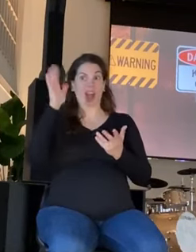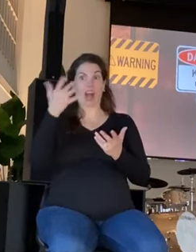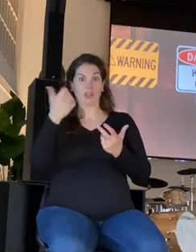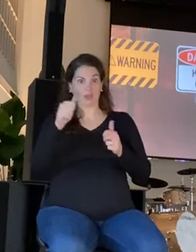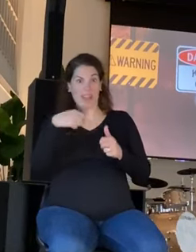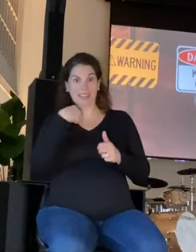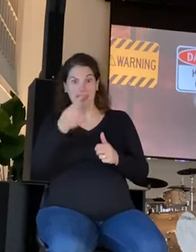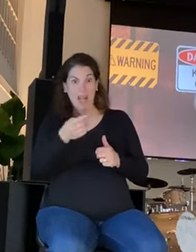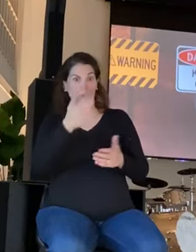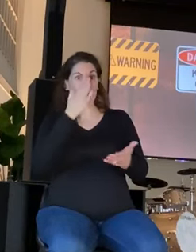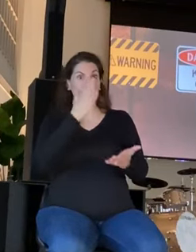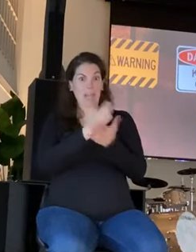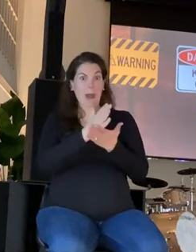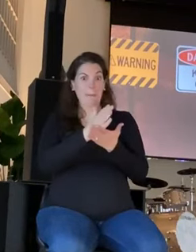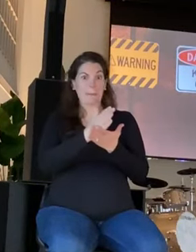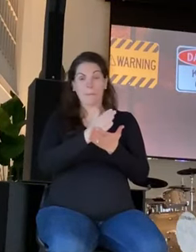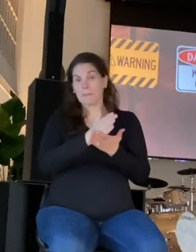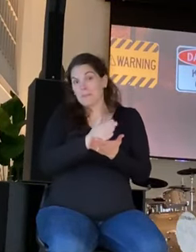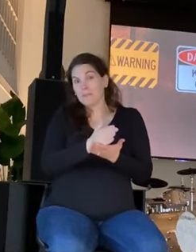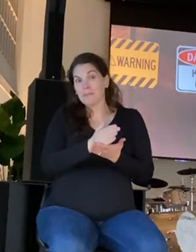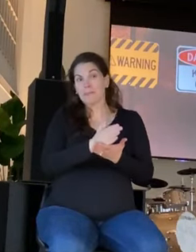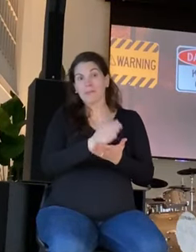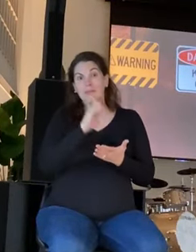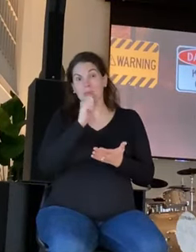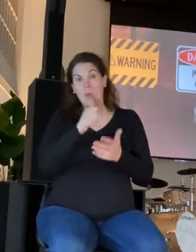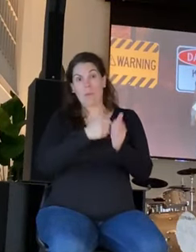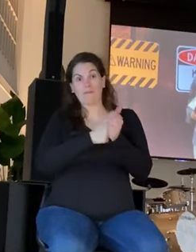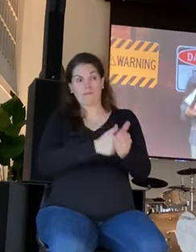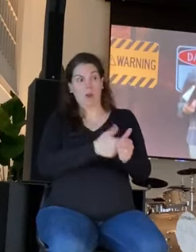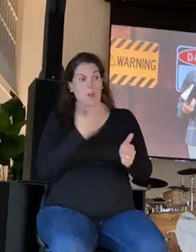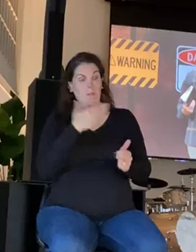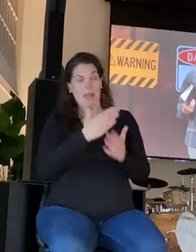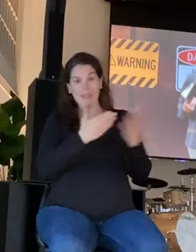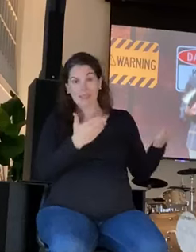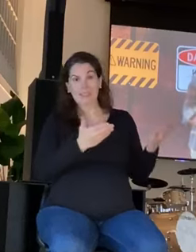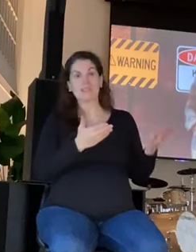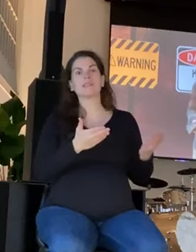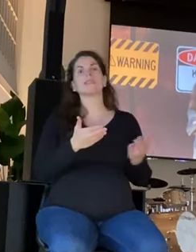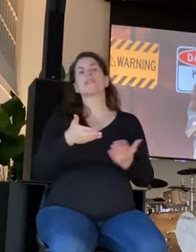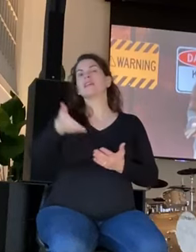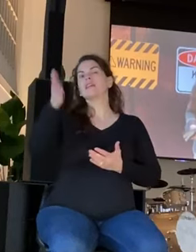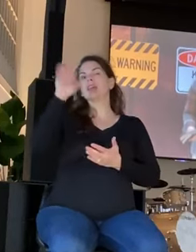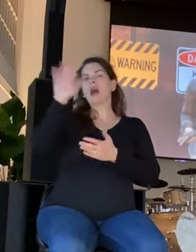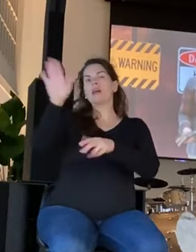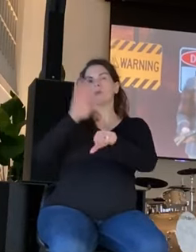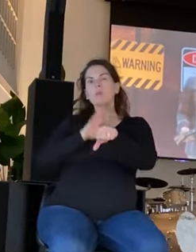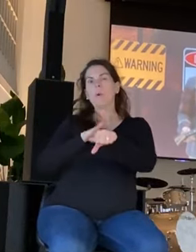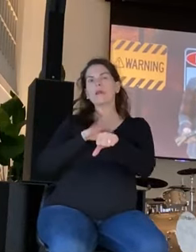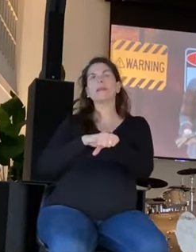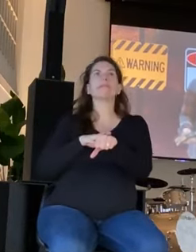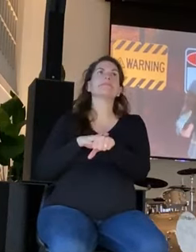around. There's danger down that path. And let me remind you, God's warnings,